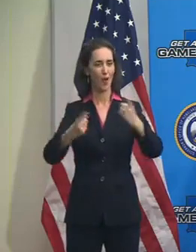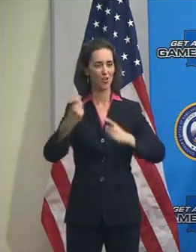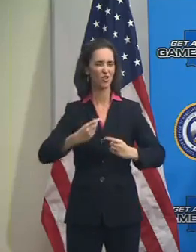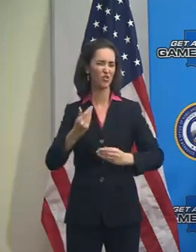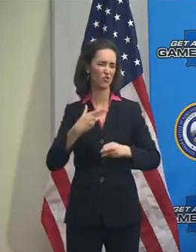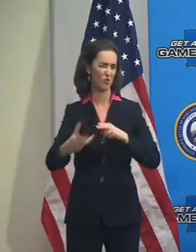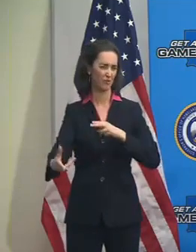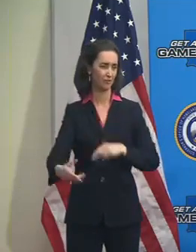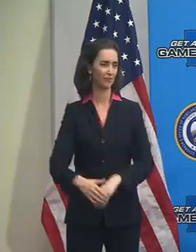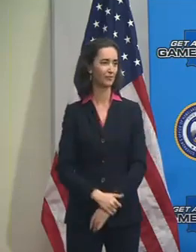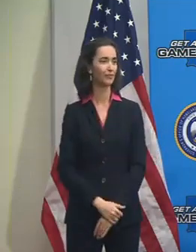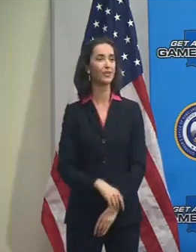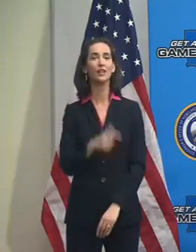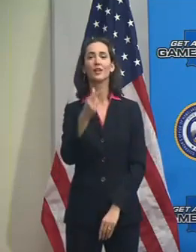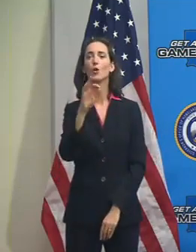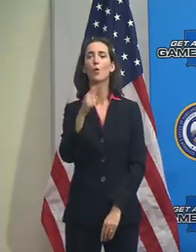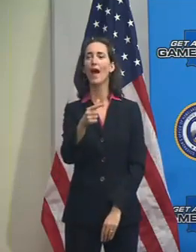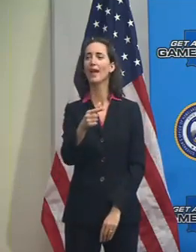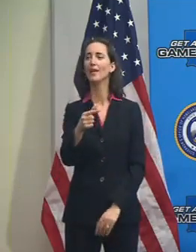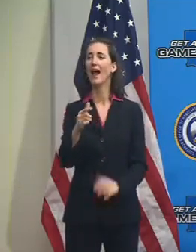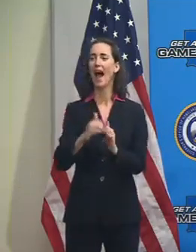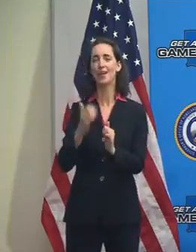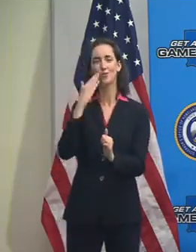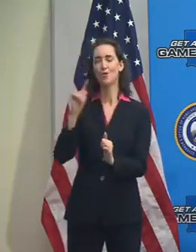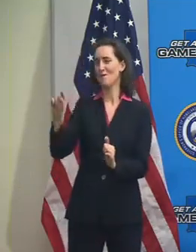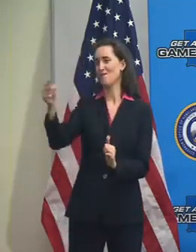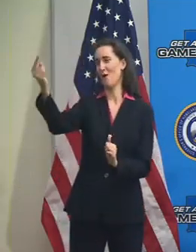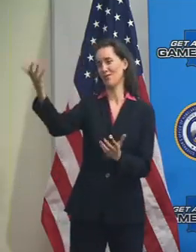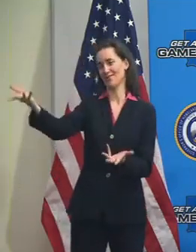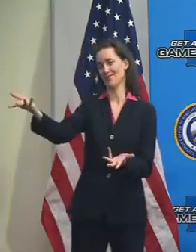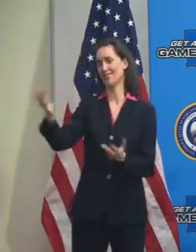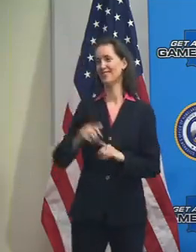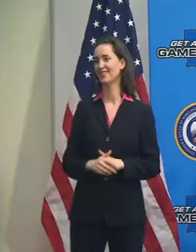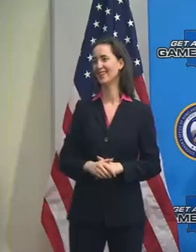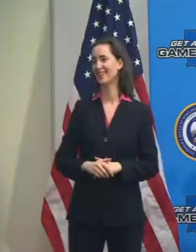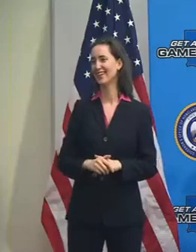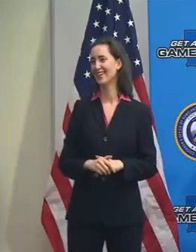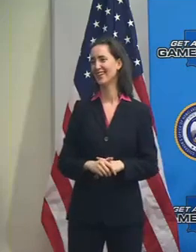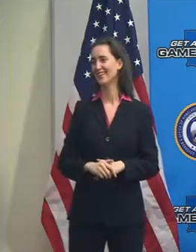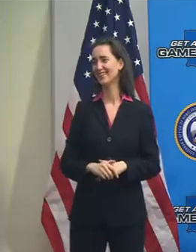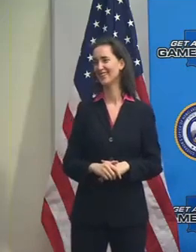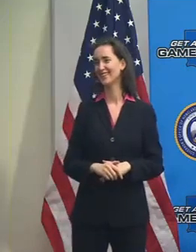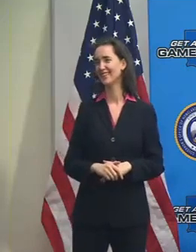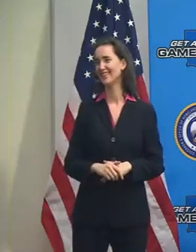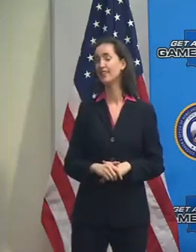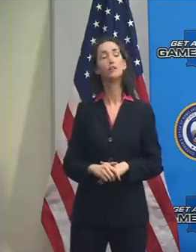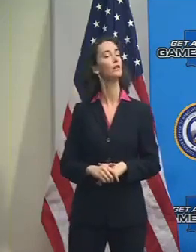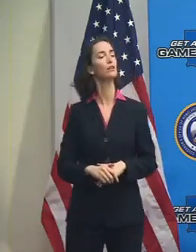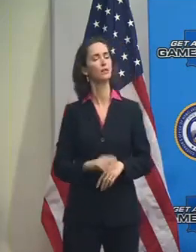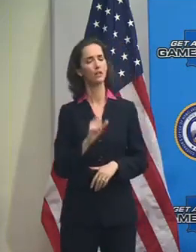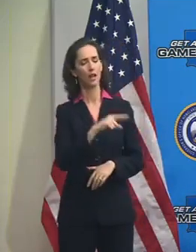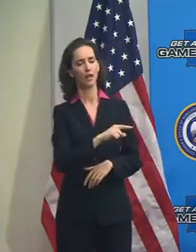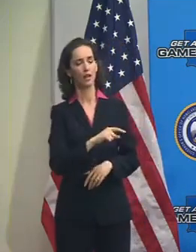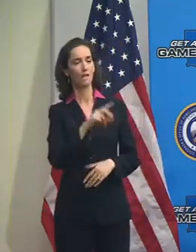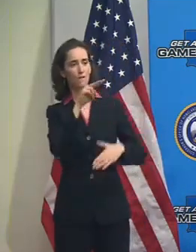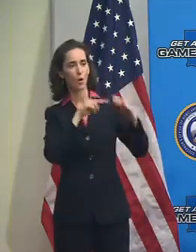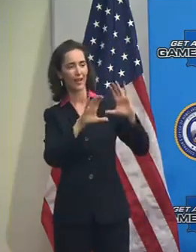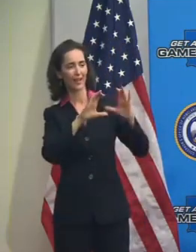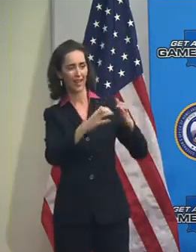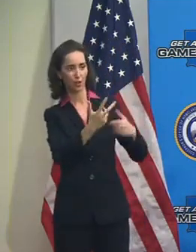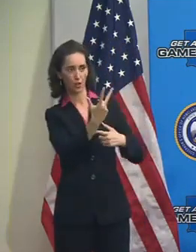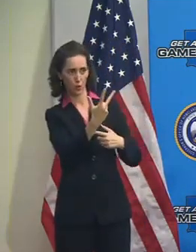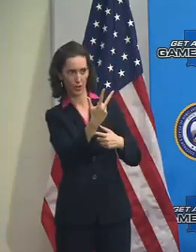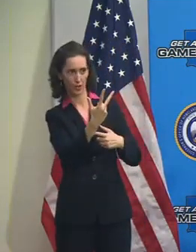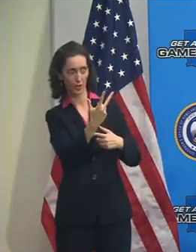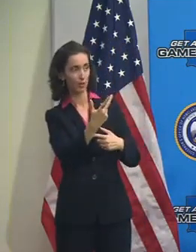a moment. Greg, how did I know you would be first? Governor, was a Category 3 forecast, that doesn't trigger